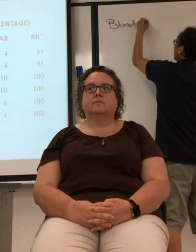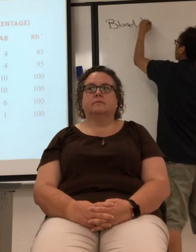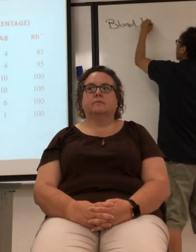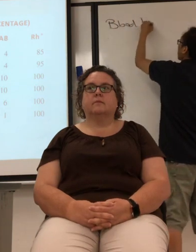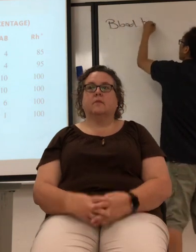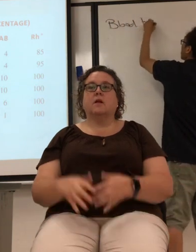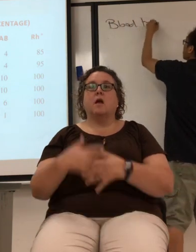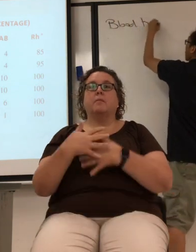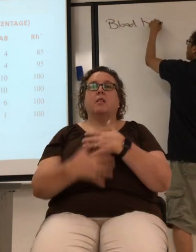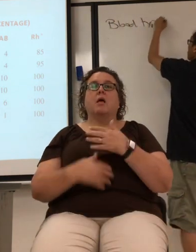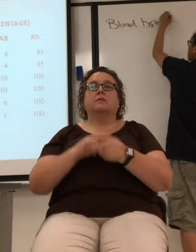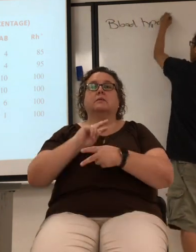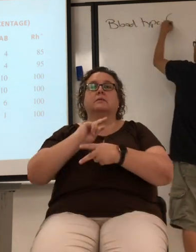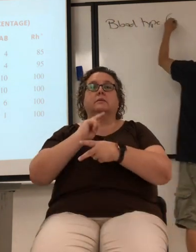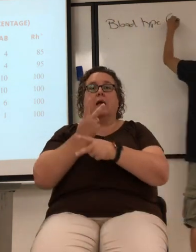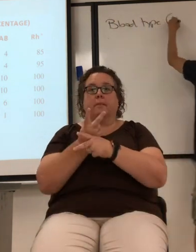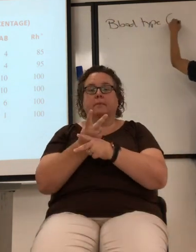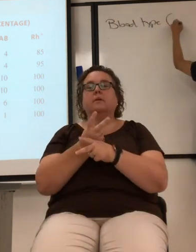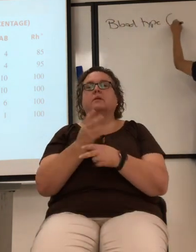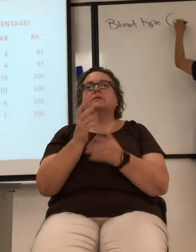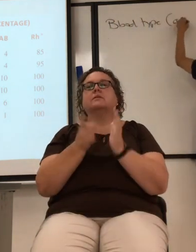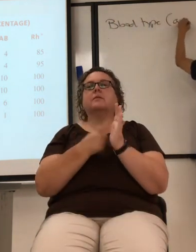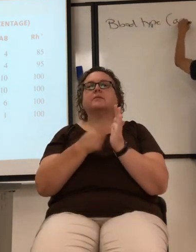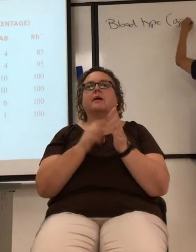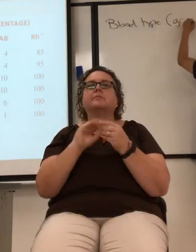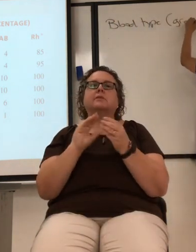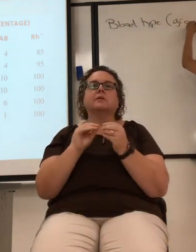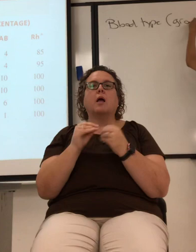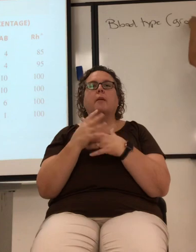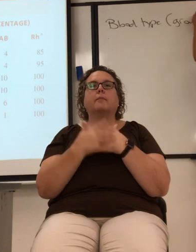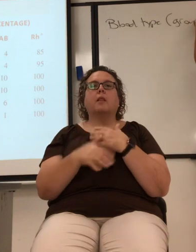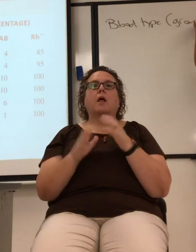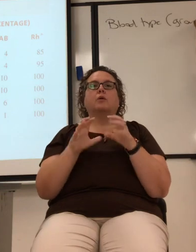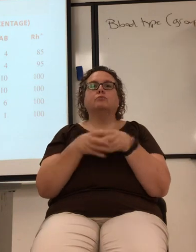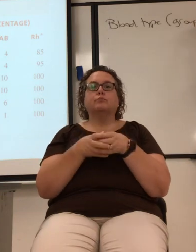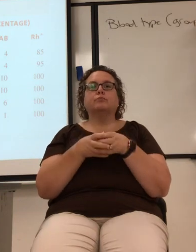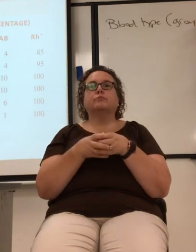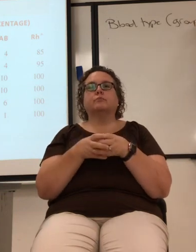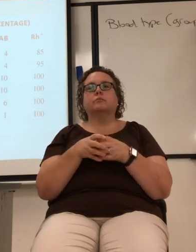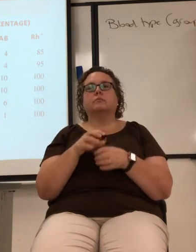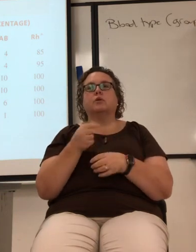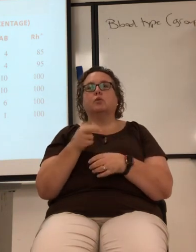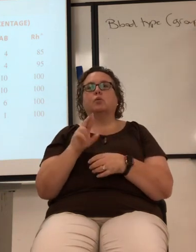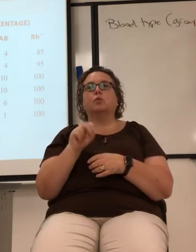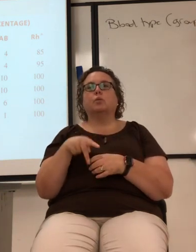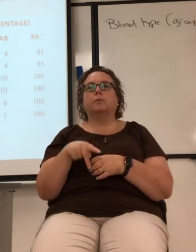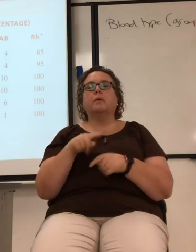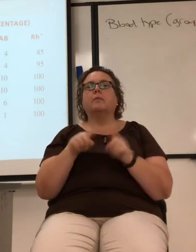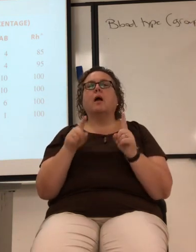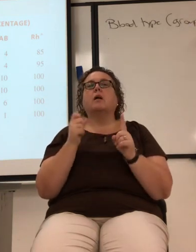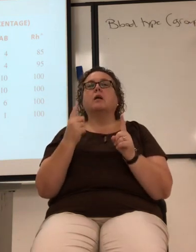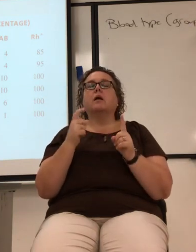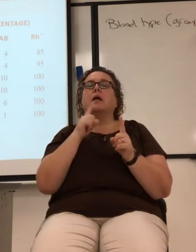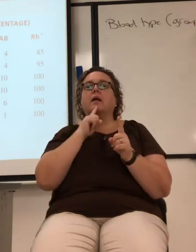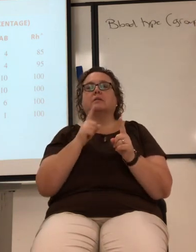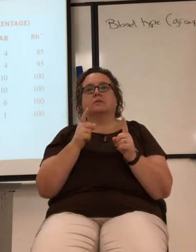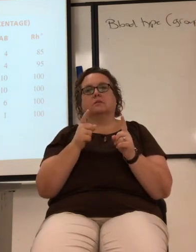Blood type, sometimes people say blood group, they usually say type. A blood type is, you know, asking the